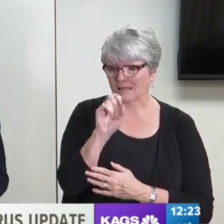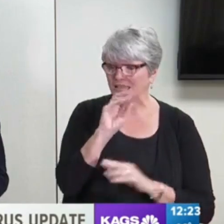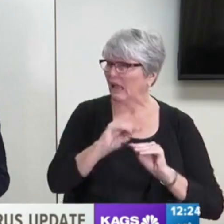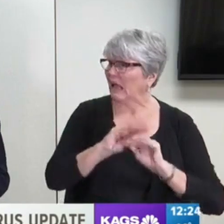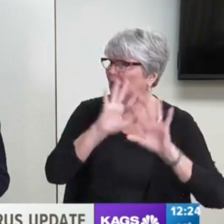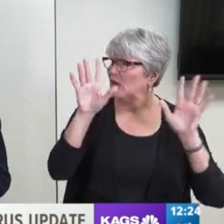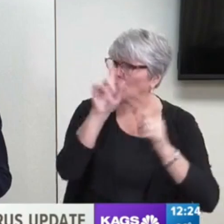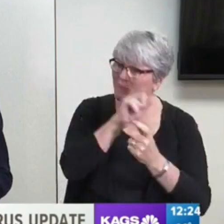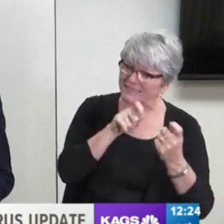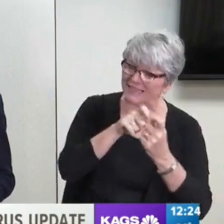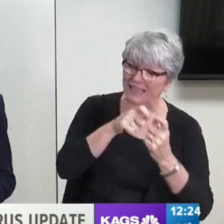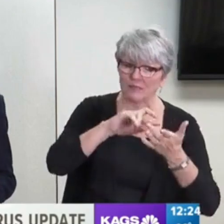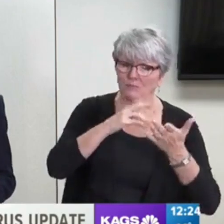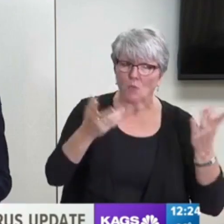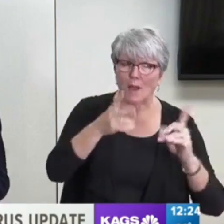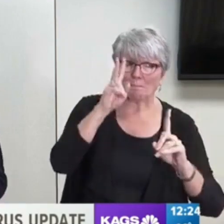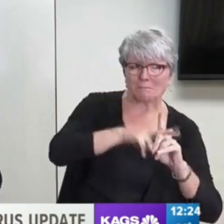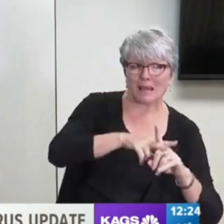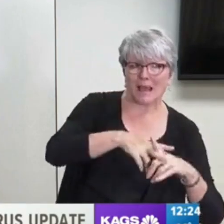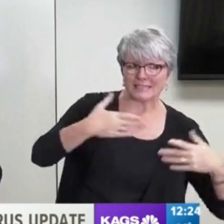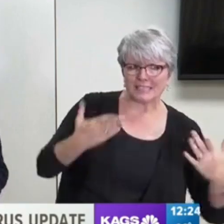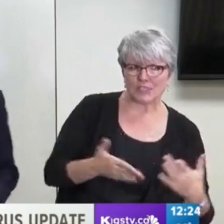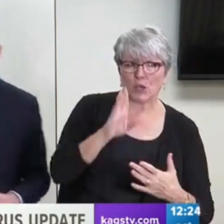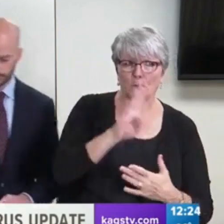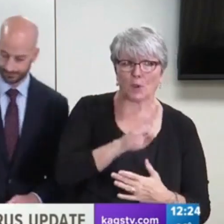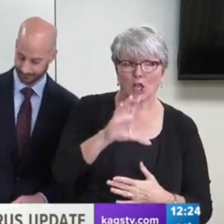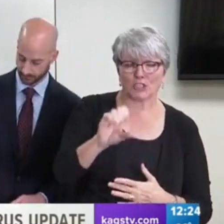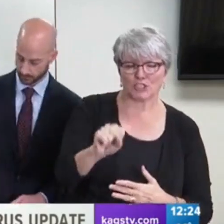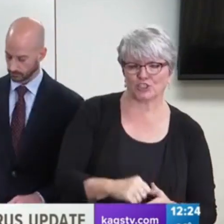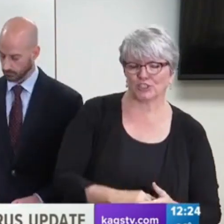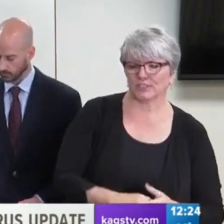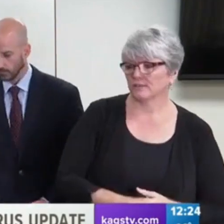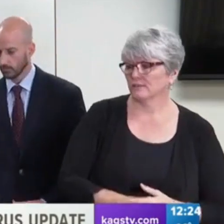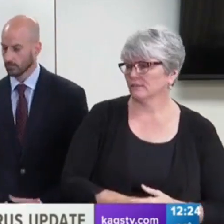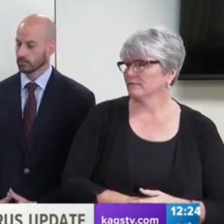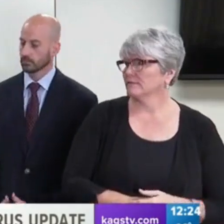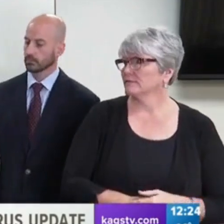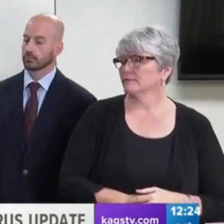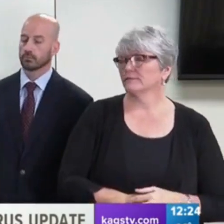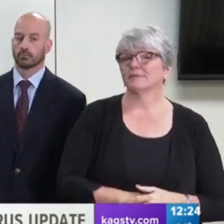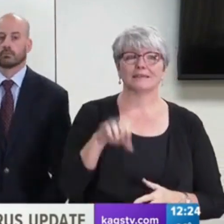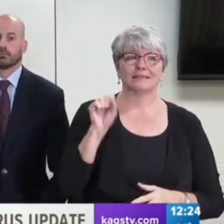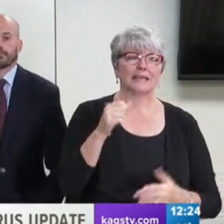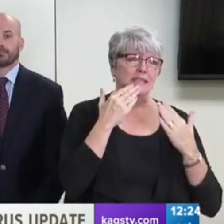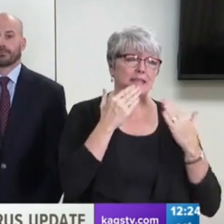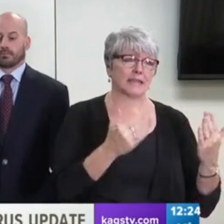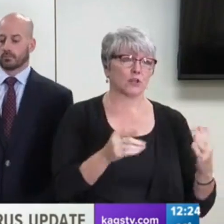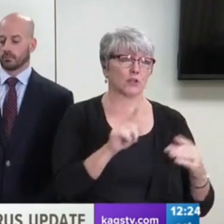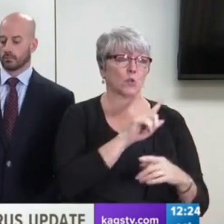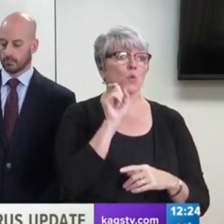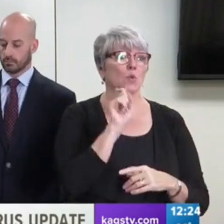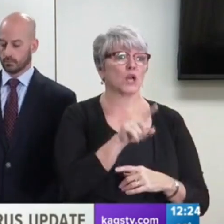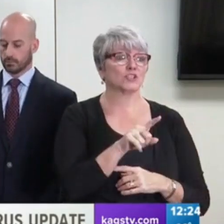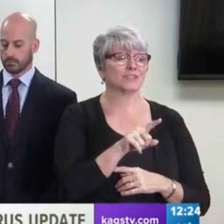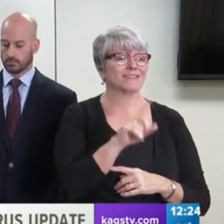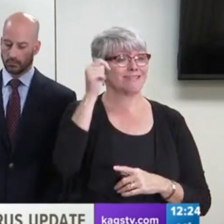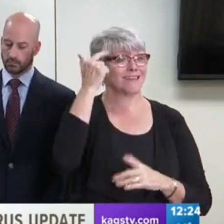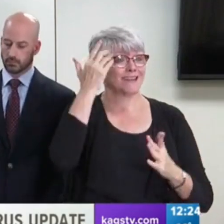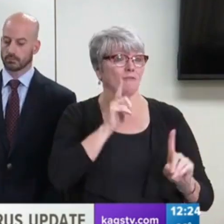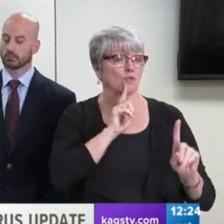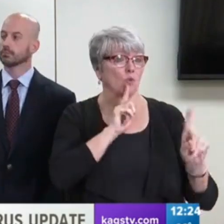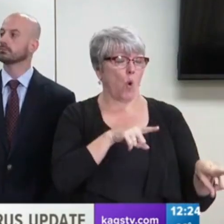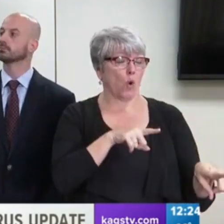up exactly what applies to us here in Bryan and College Station. Yes, thank you. The question is that the governor's